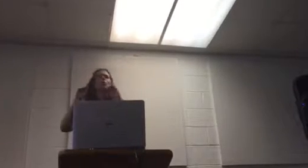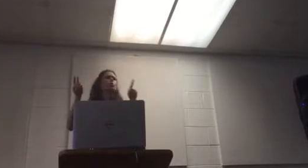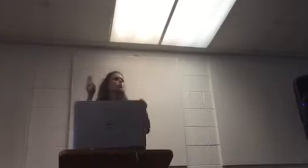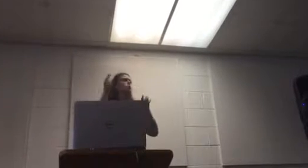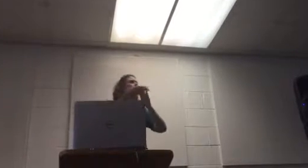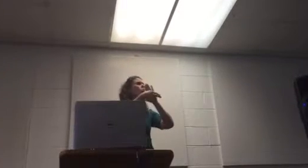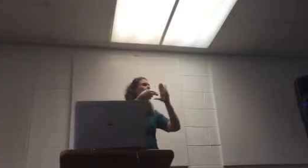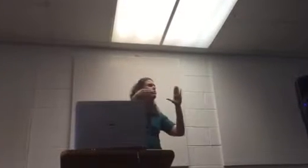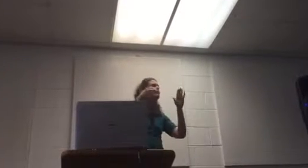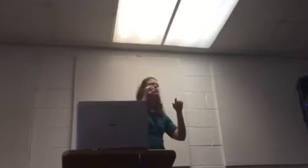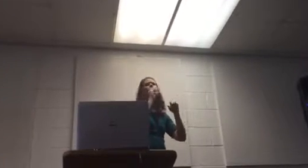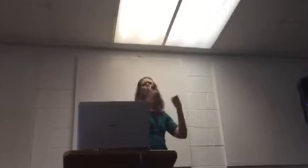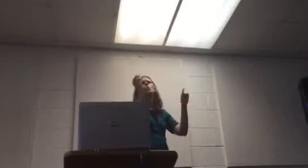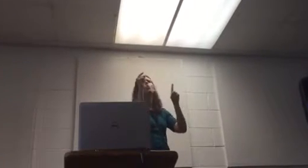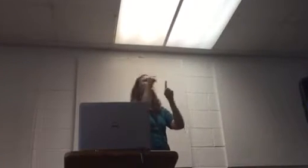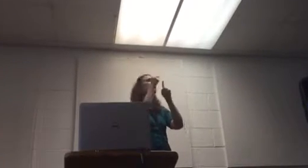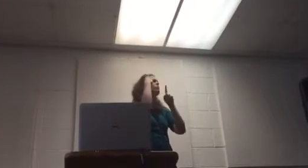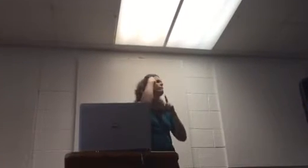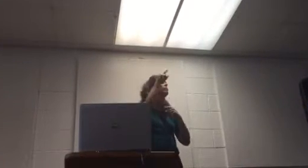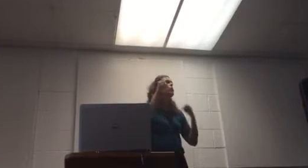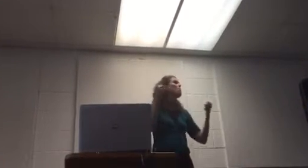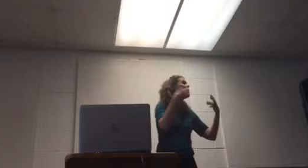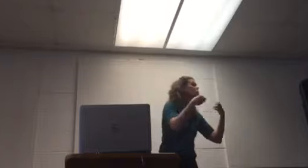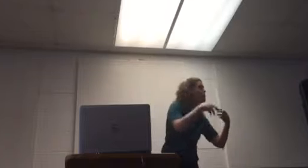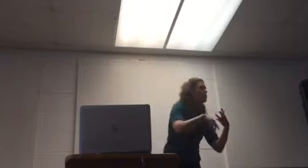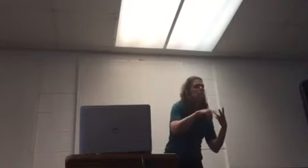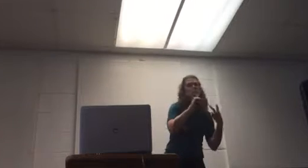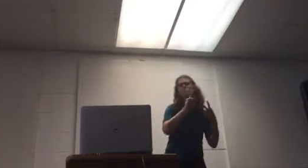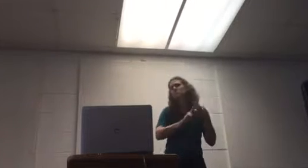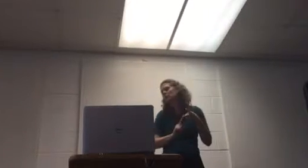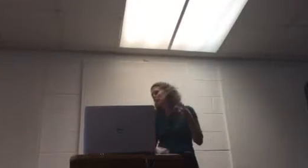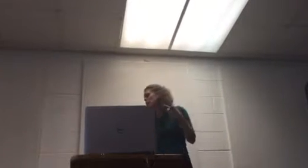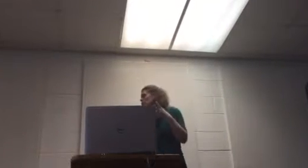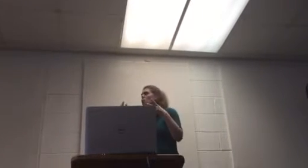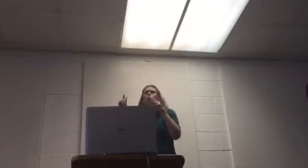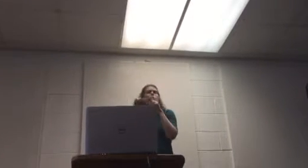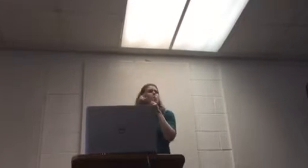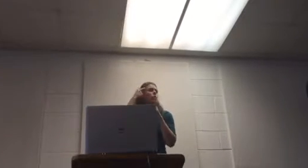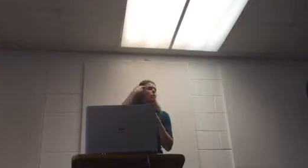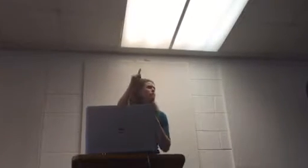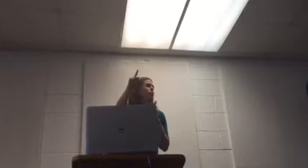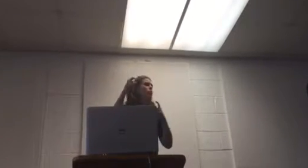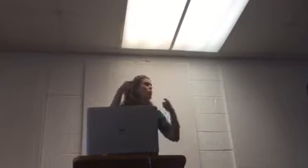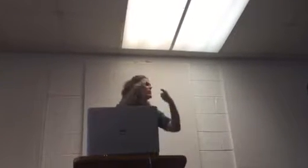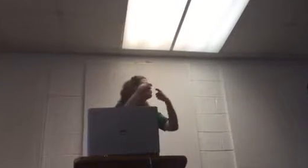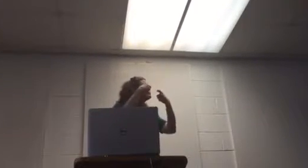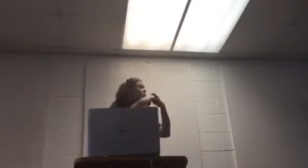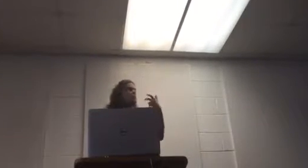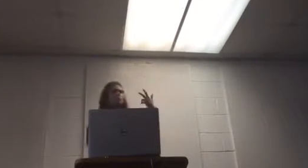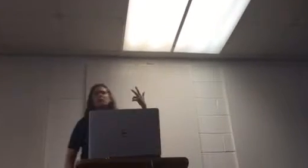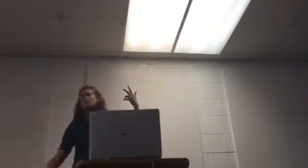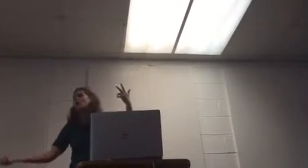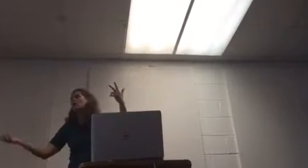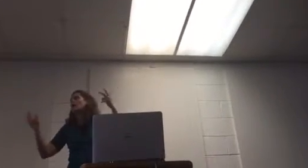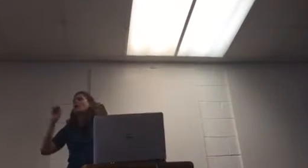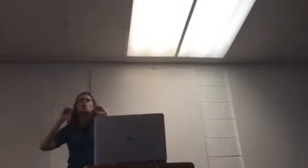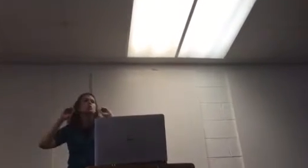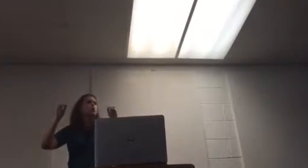poor people there, they don't have any words to describe things. There's no microwave, there's no